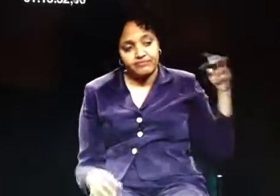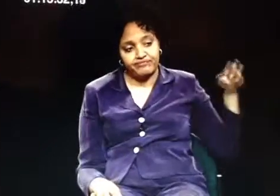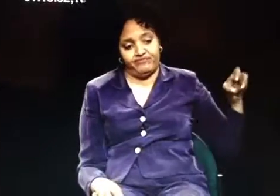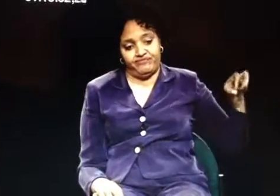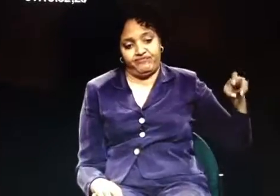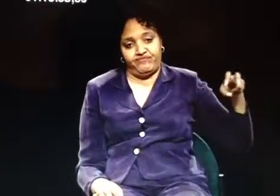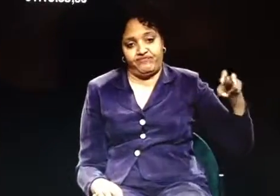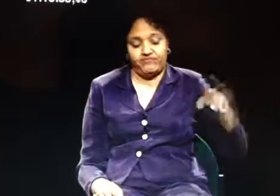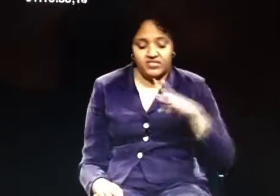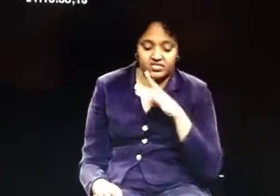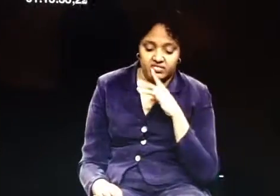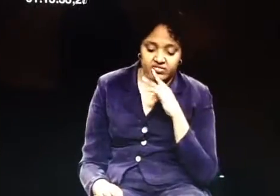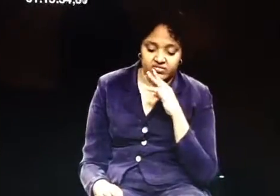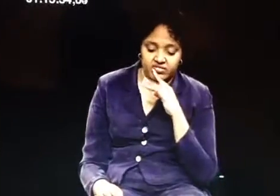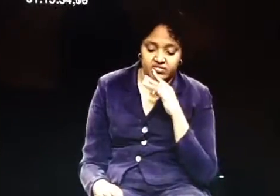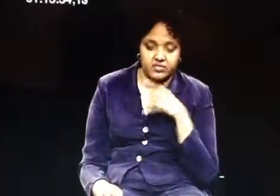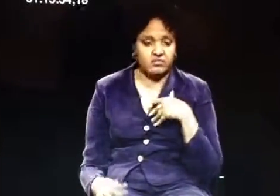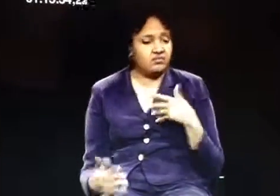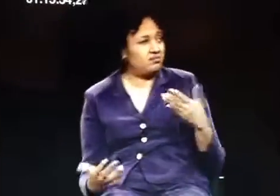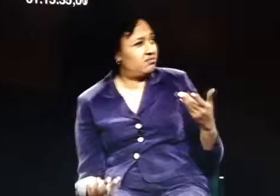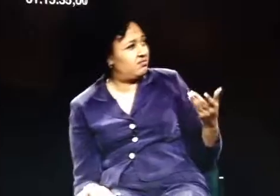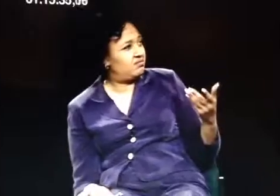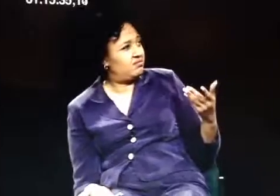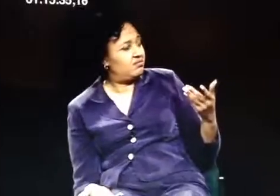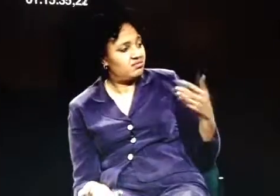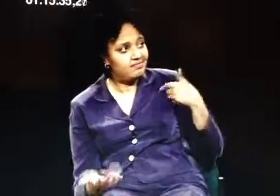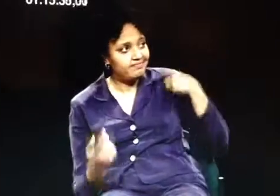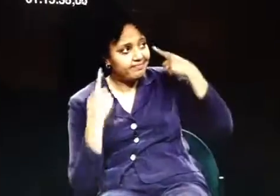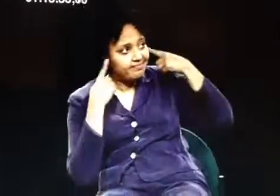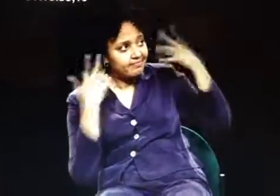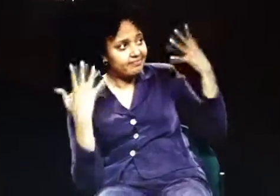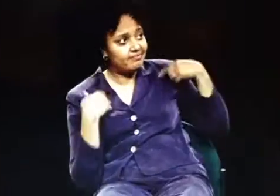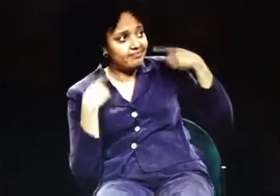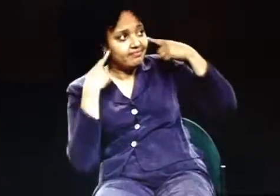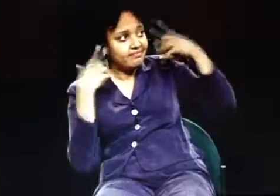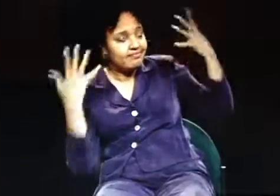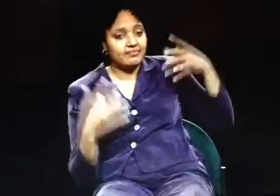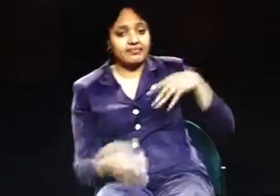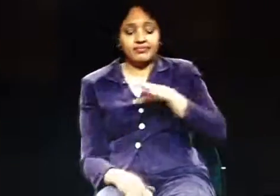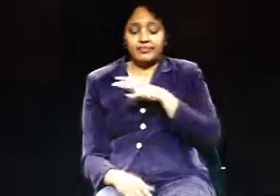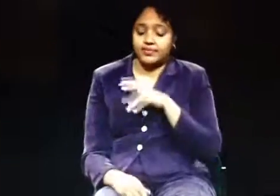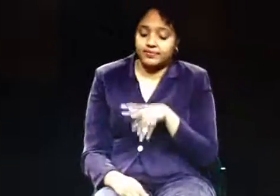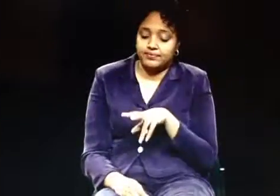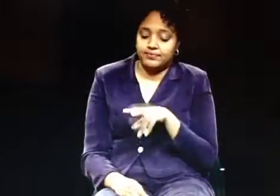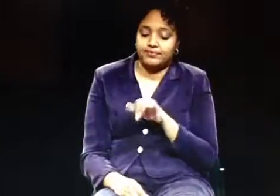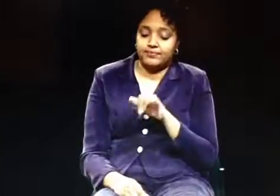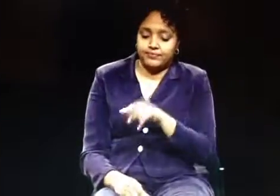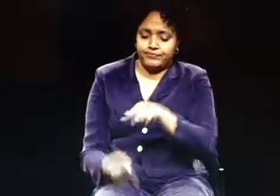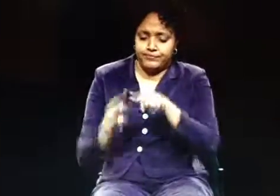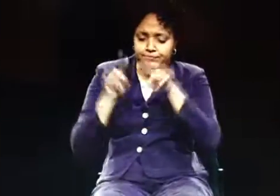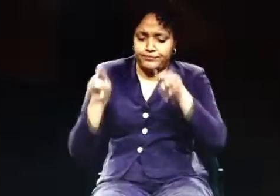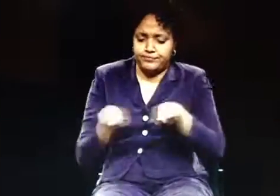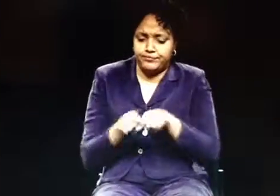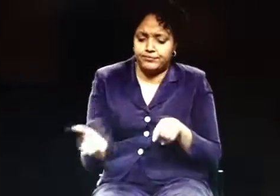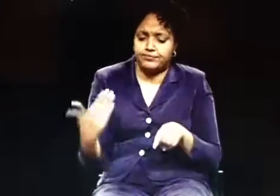anyway, cop got out of his car and walked up to my window and started talking. So, I gestured to him, I'm deaf, and he was like,